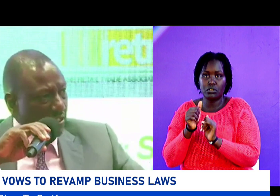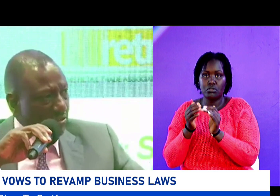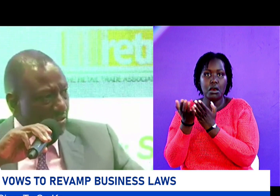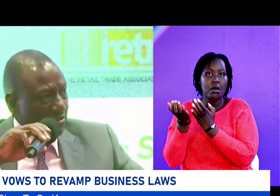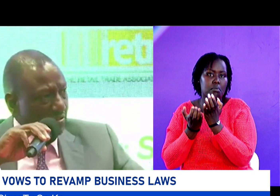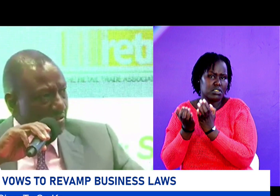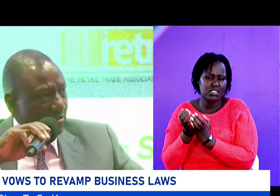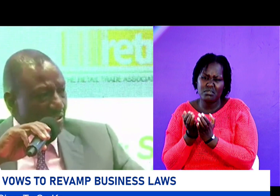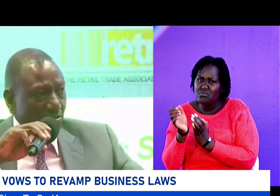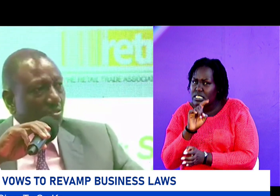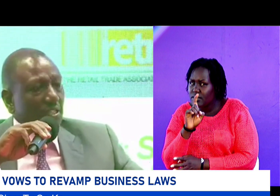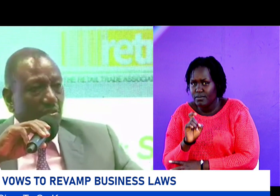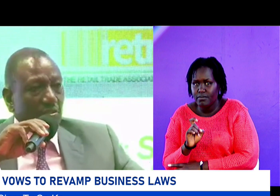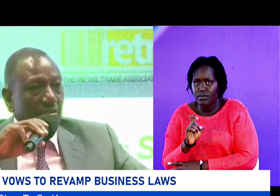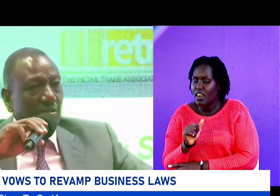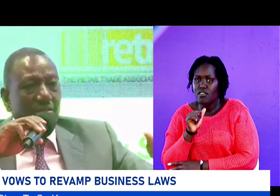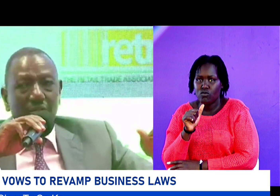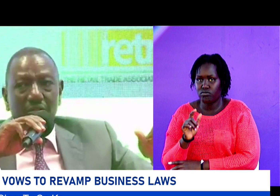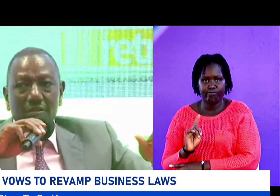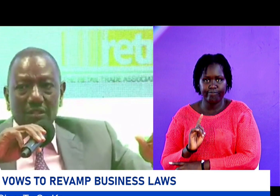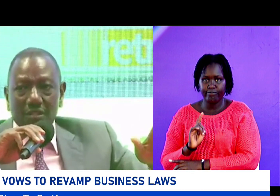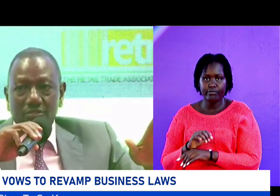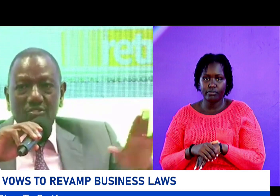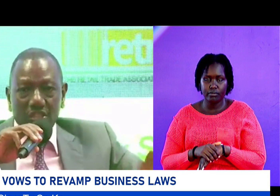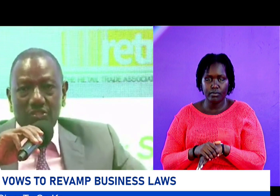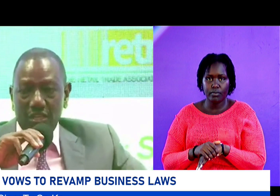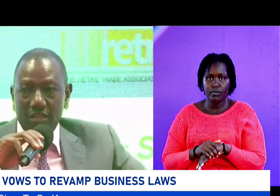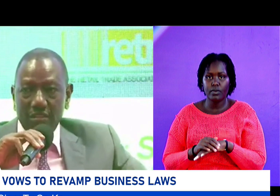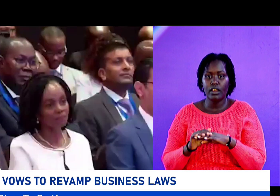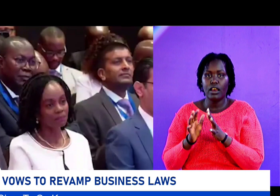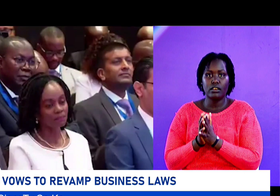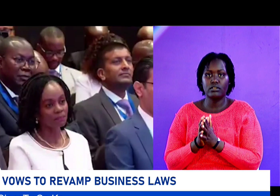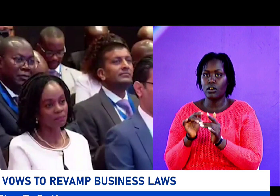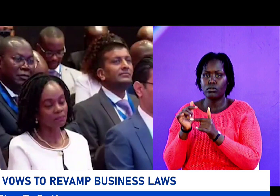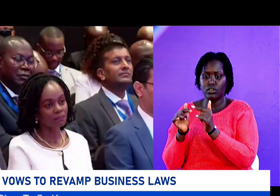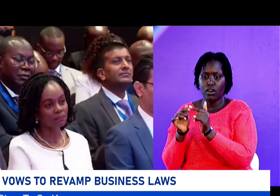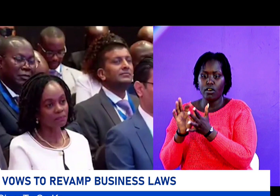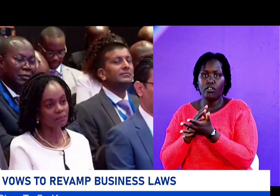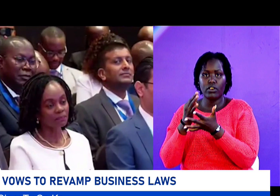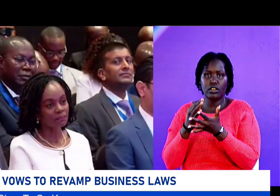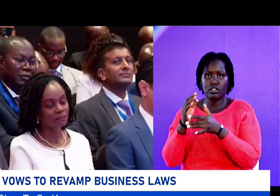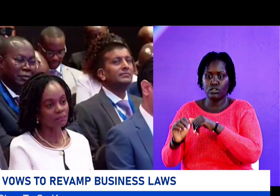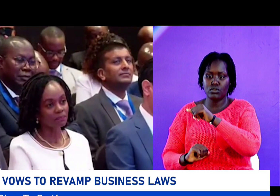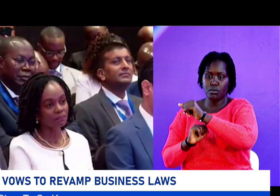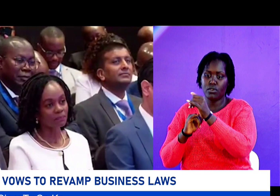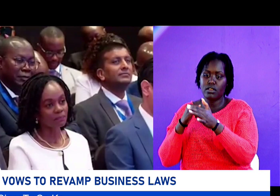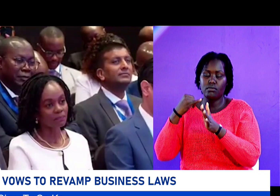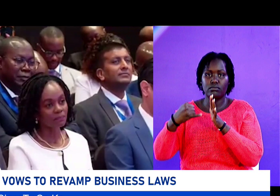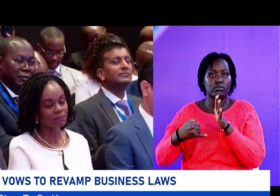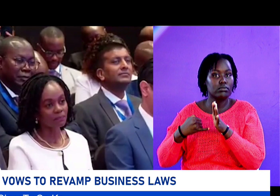commercial? It's not commercial. It is concessionary financing to support the industry. I am